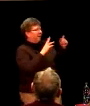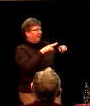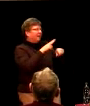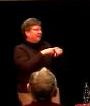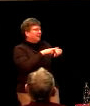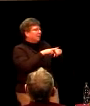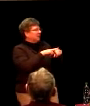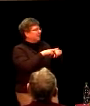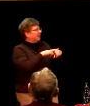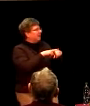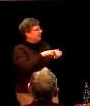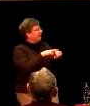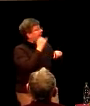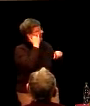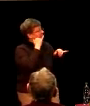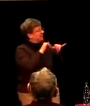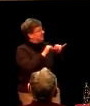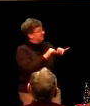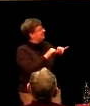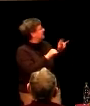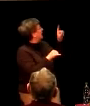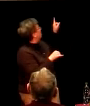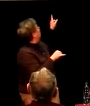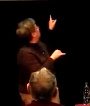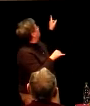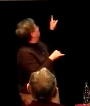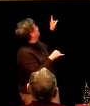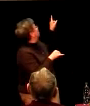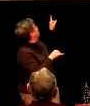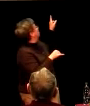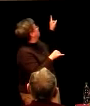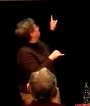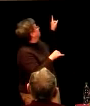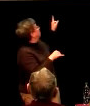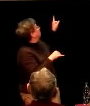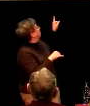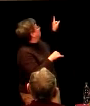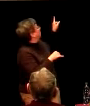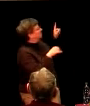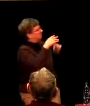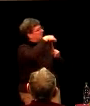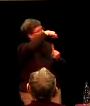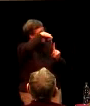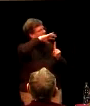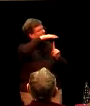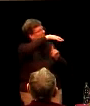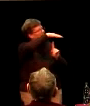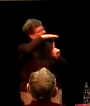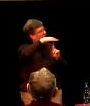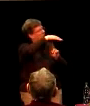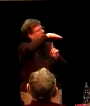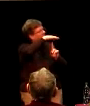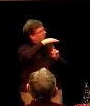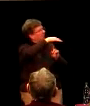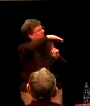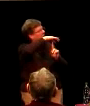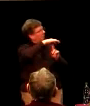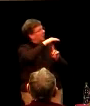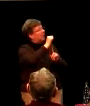Typically, if we have a stable polar vortex, on the left, we just have one strong jet stream that basically goes in a circle. The Antarctic jet